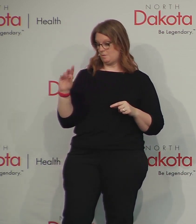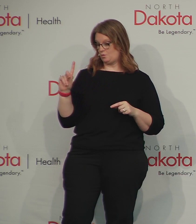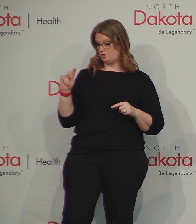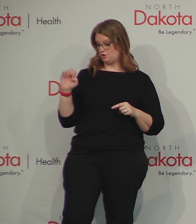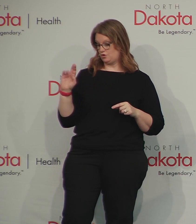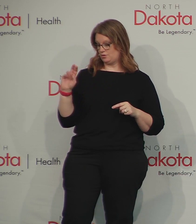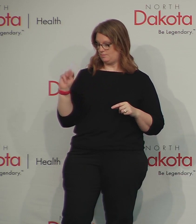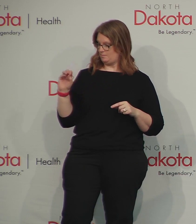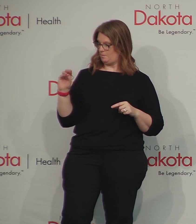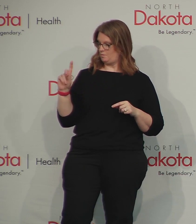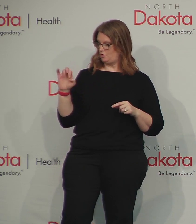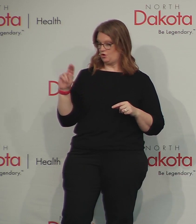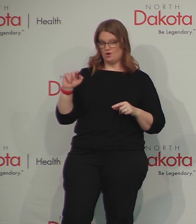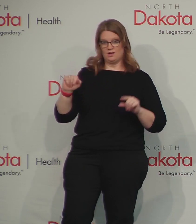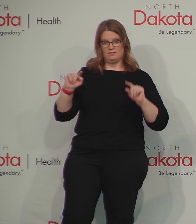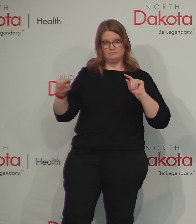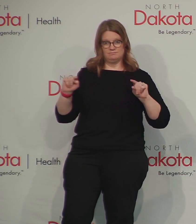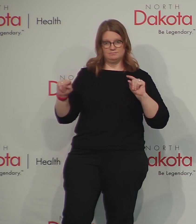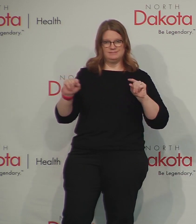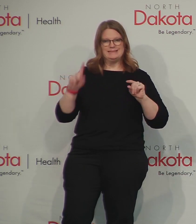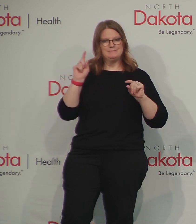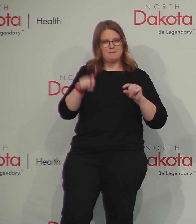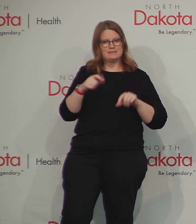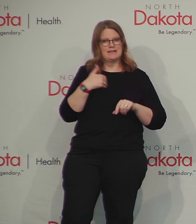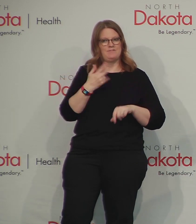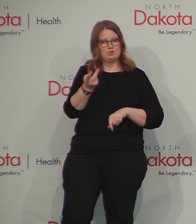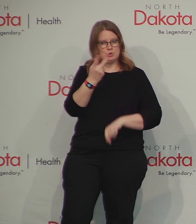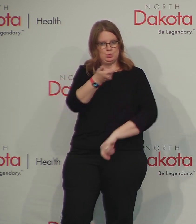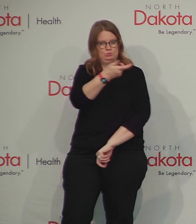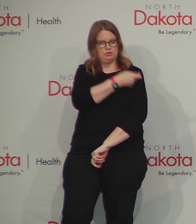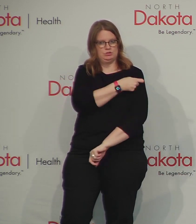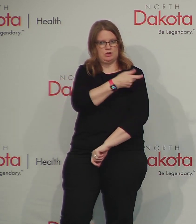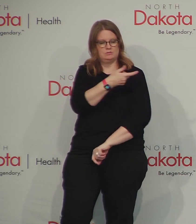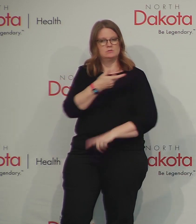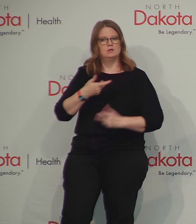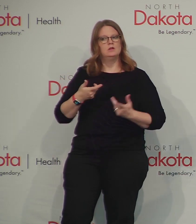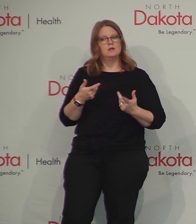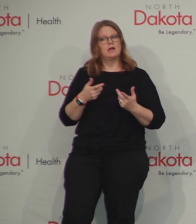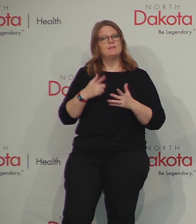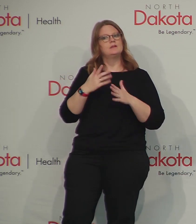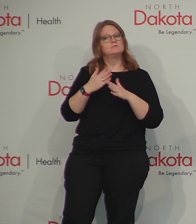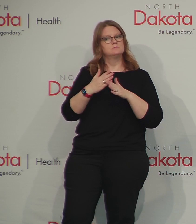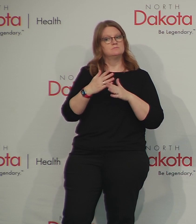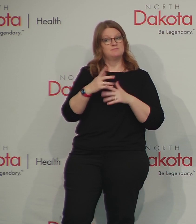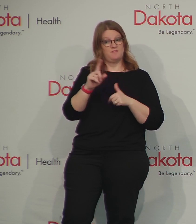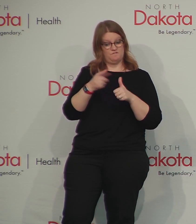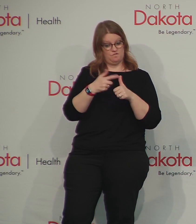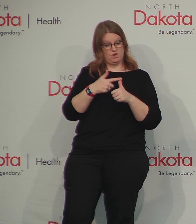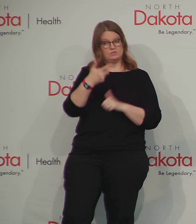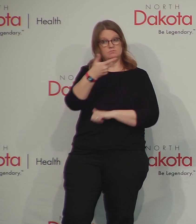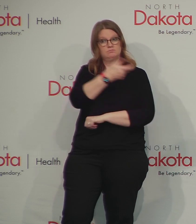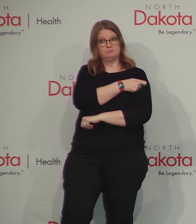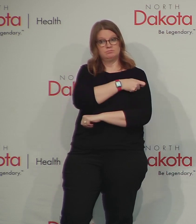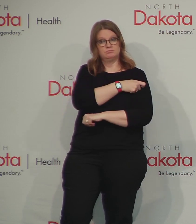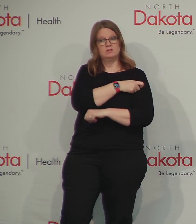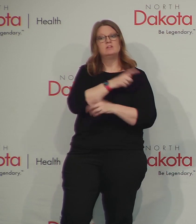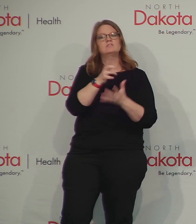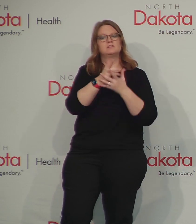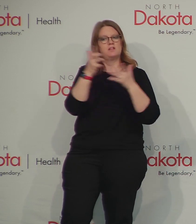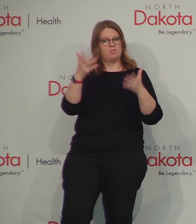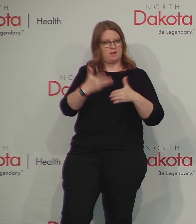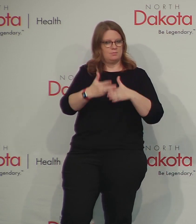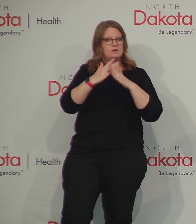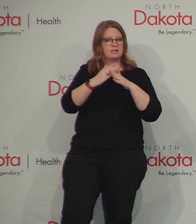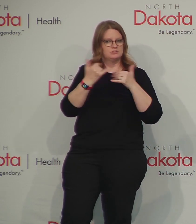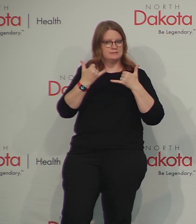have require 2 doses over a period of time. There is substantial protection that afforded from the first vaccine.